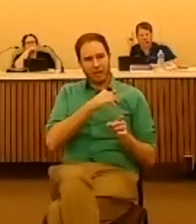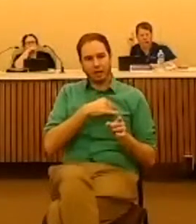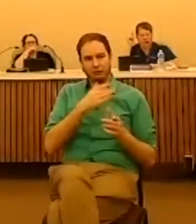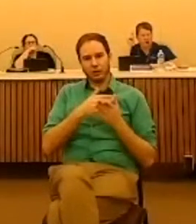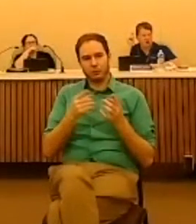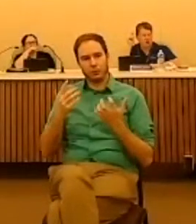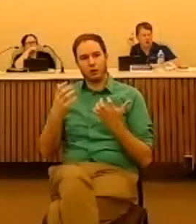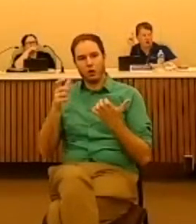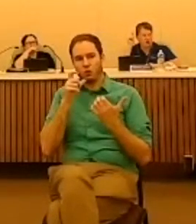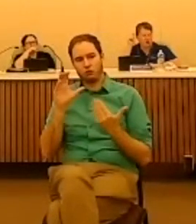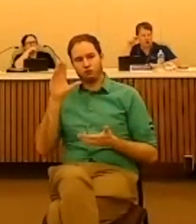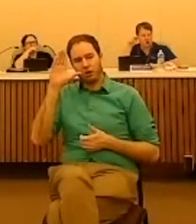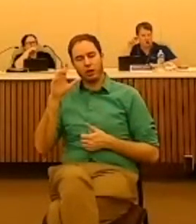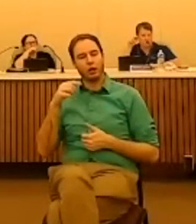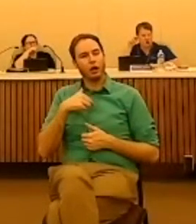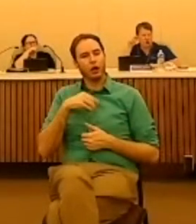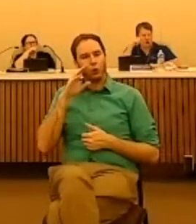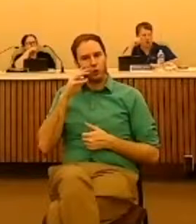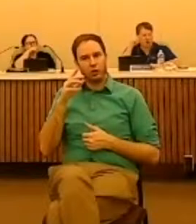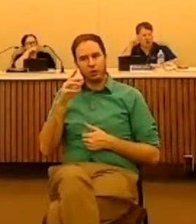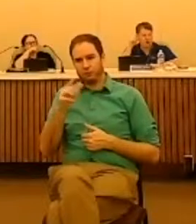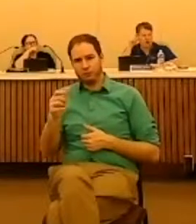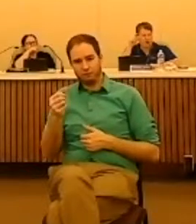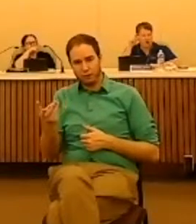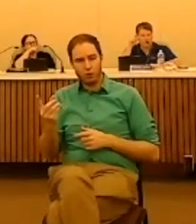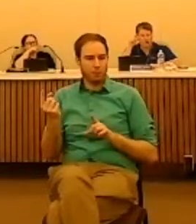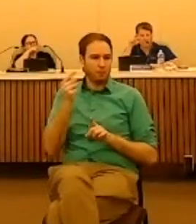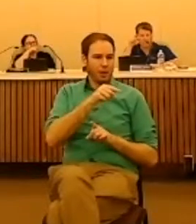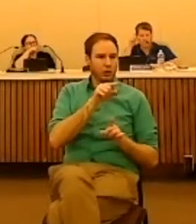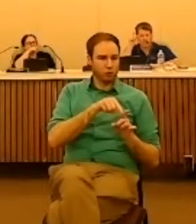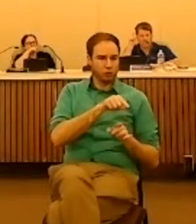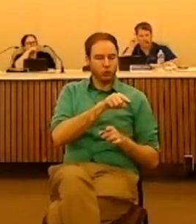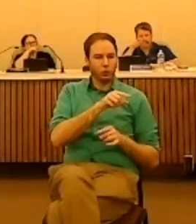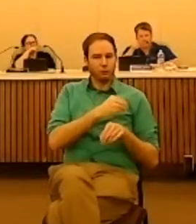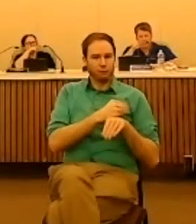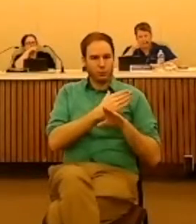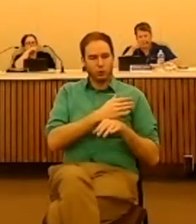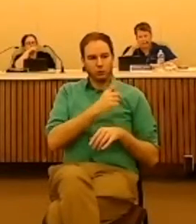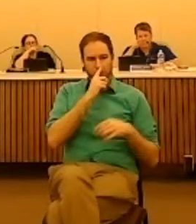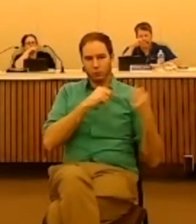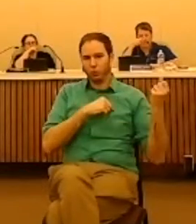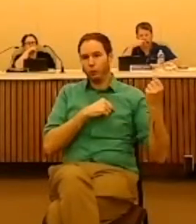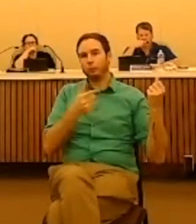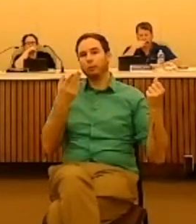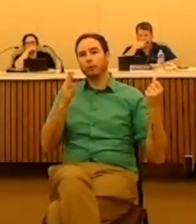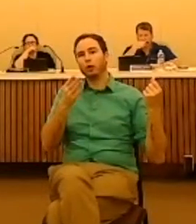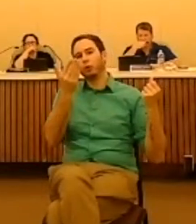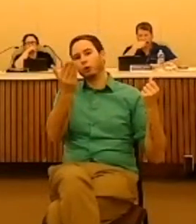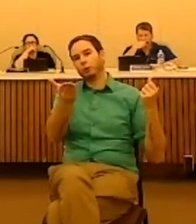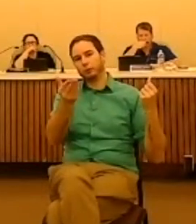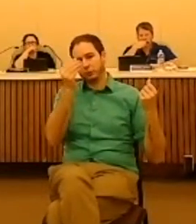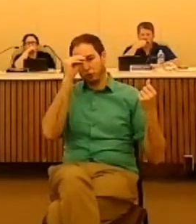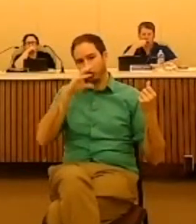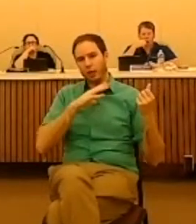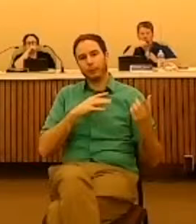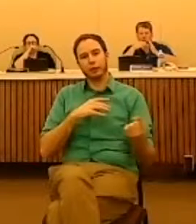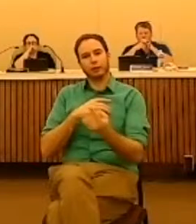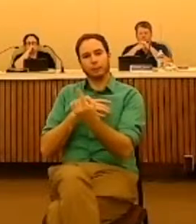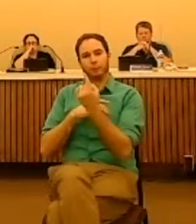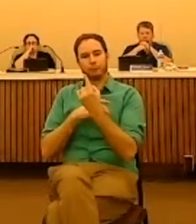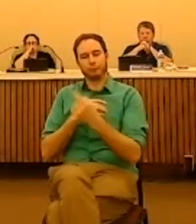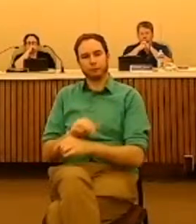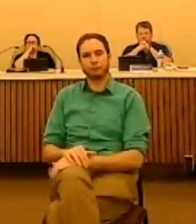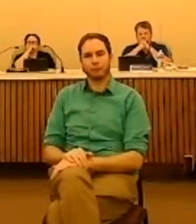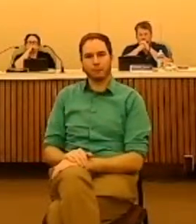people in the audience here. I'm going to do a couple here, then I'm going to come back to the virtual. So the gentleman in the blue up front.